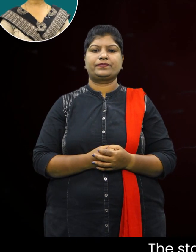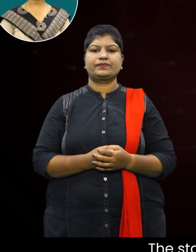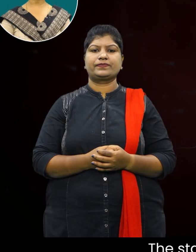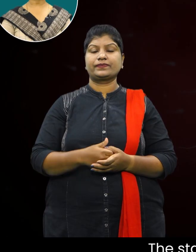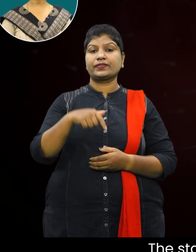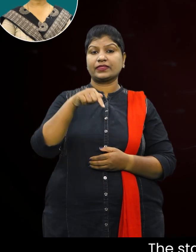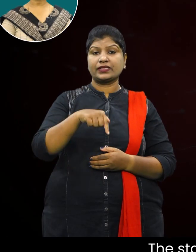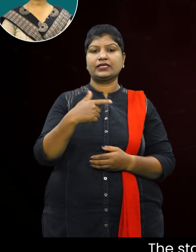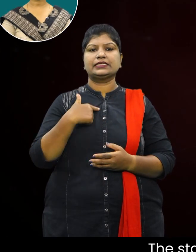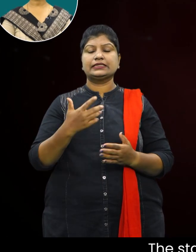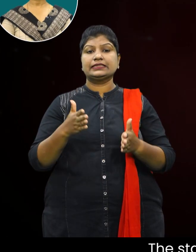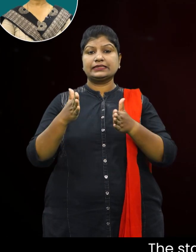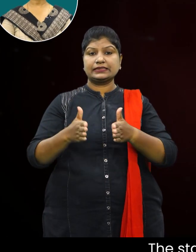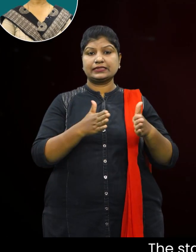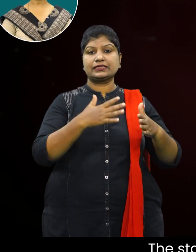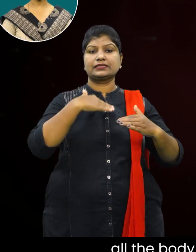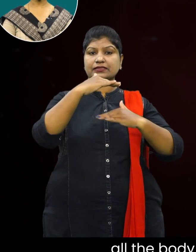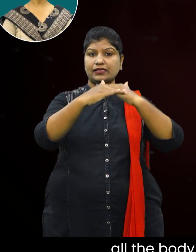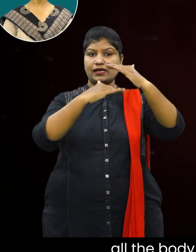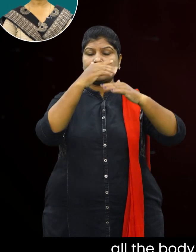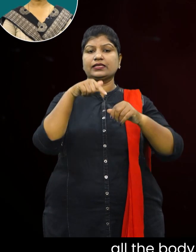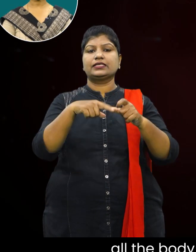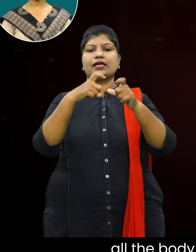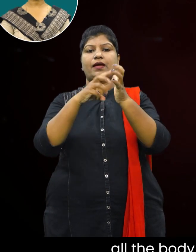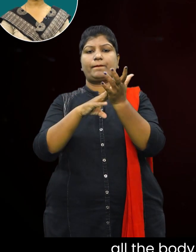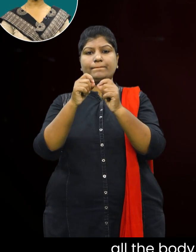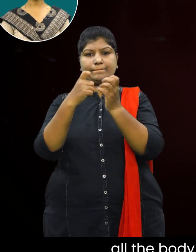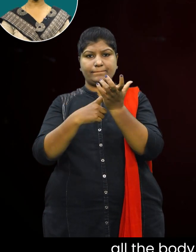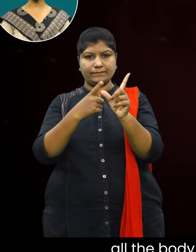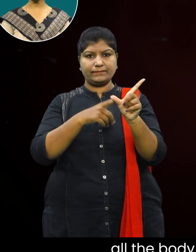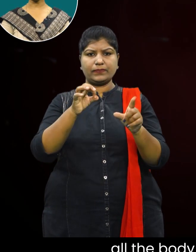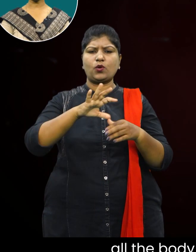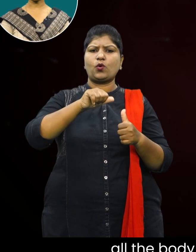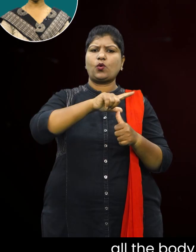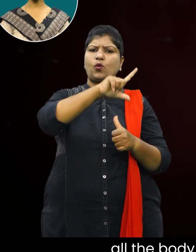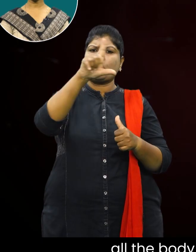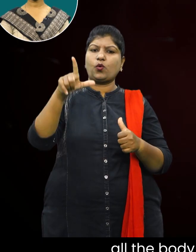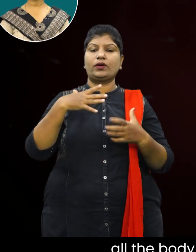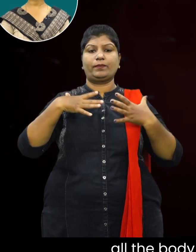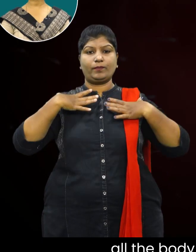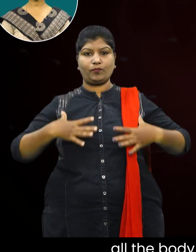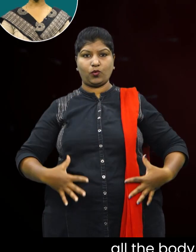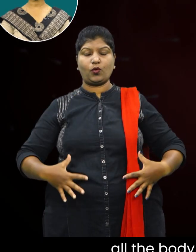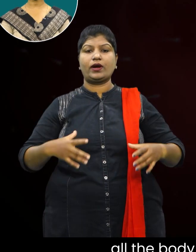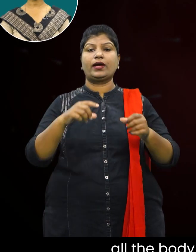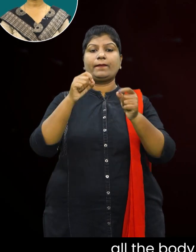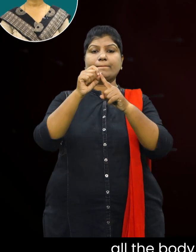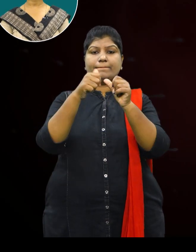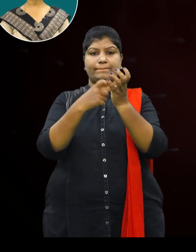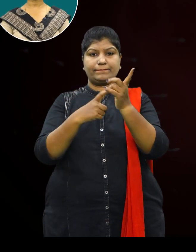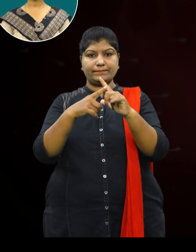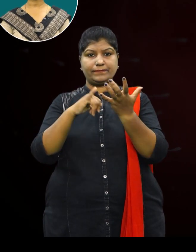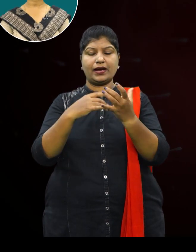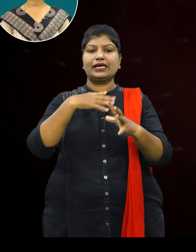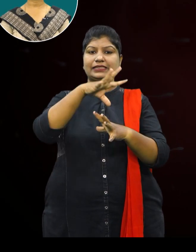The stage of the embryo in which all the body parts can be identified is called